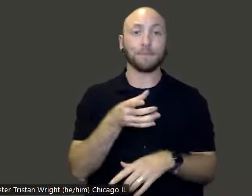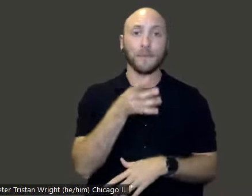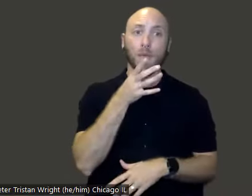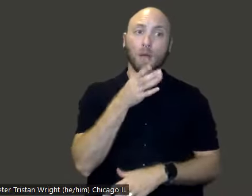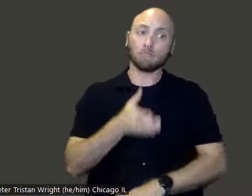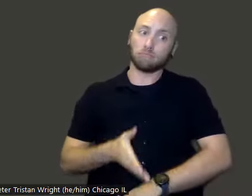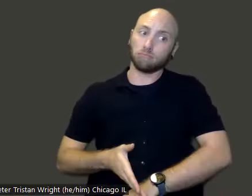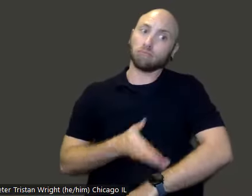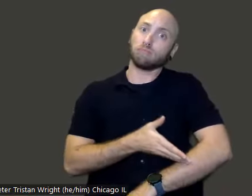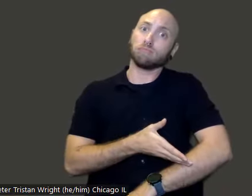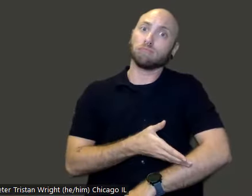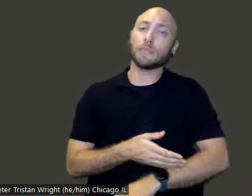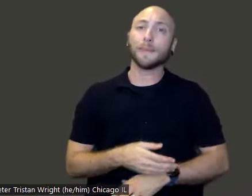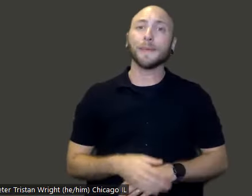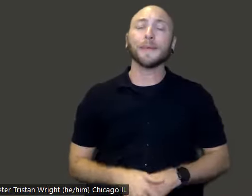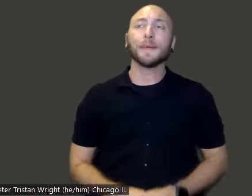and